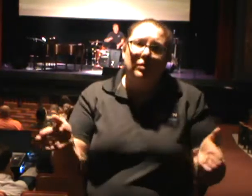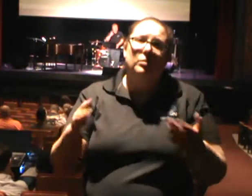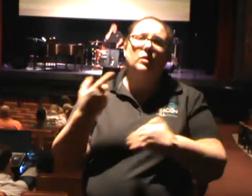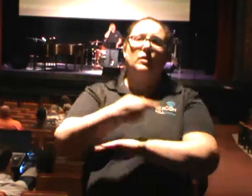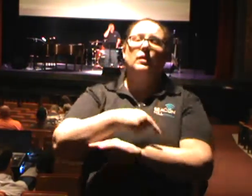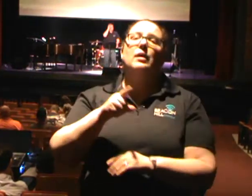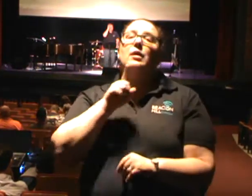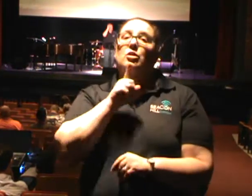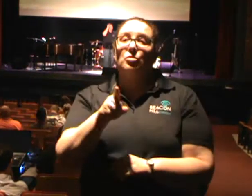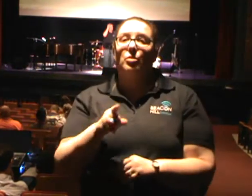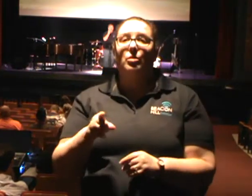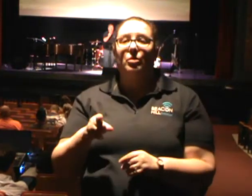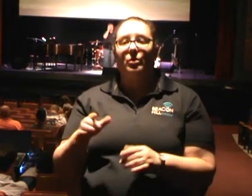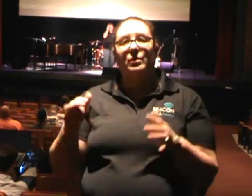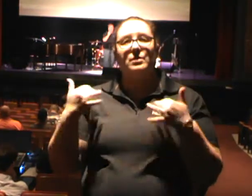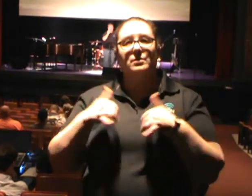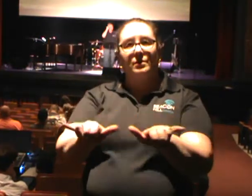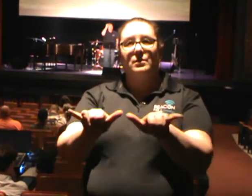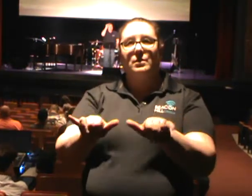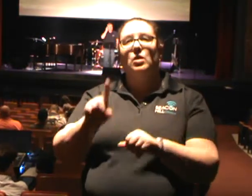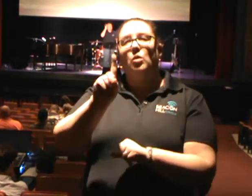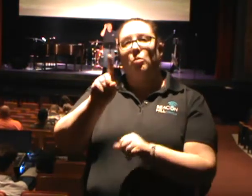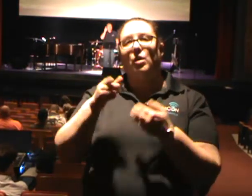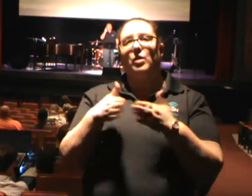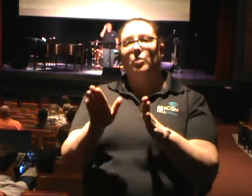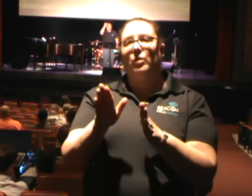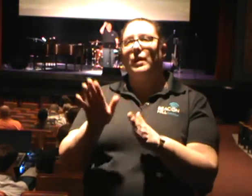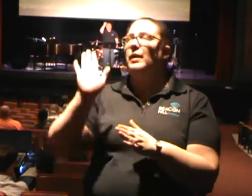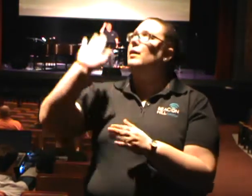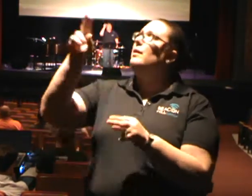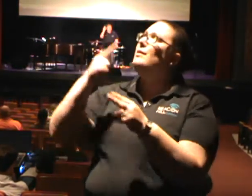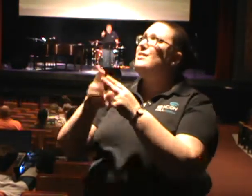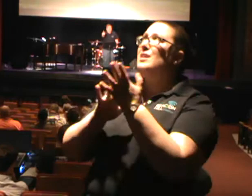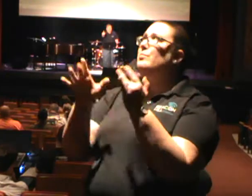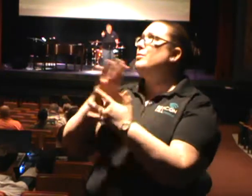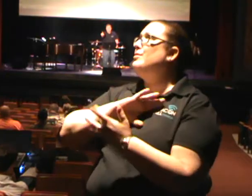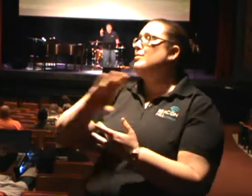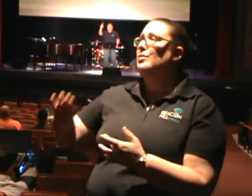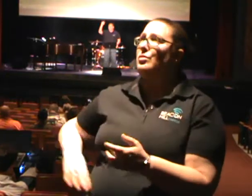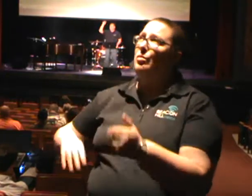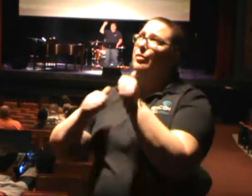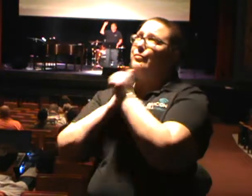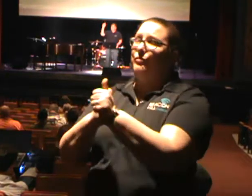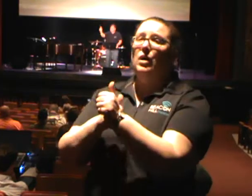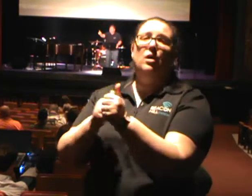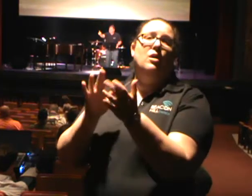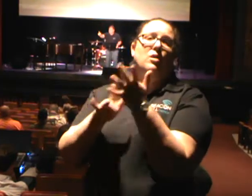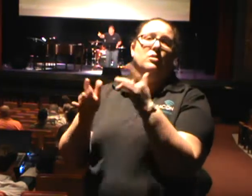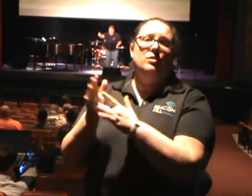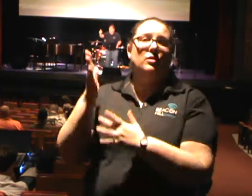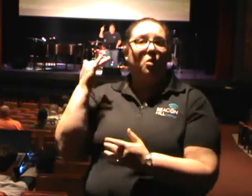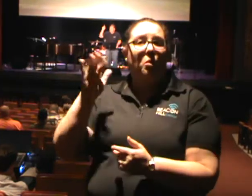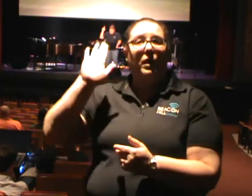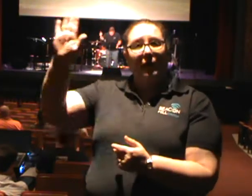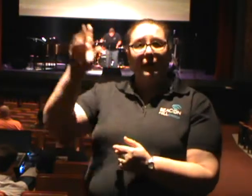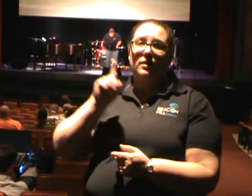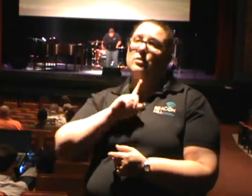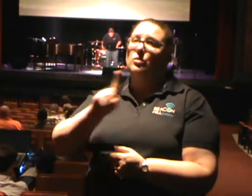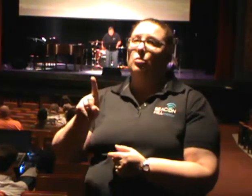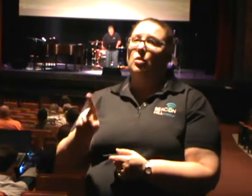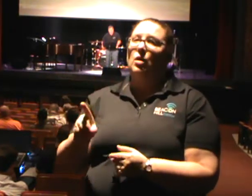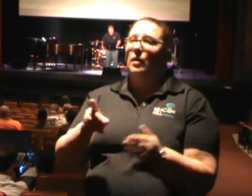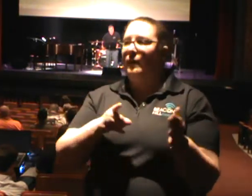remains that there is only one way. His name is Jesus Christ. You should follow Jesus because he is the one